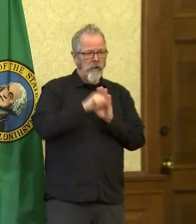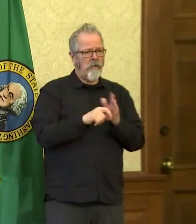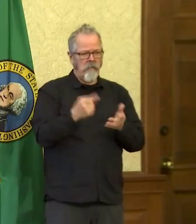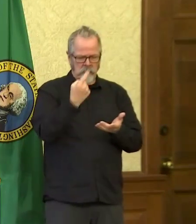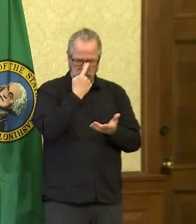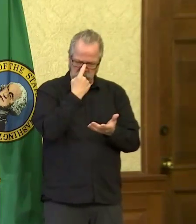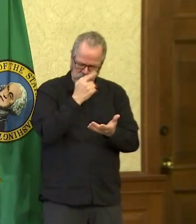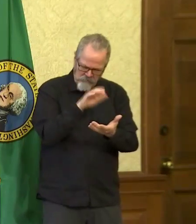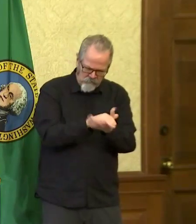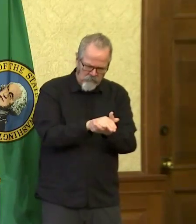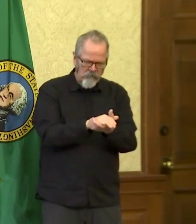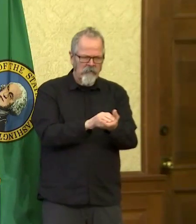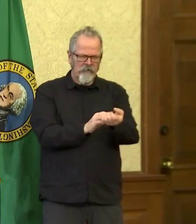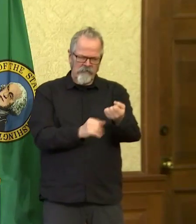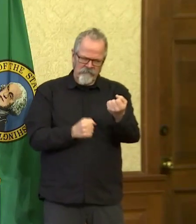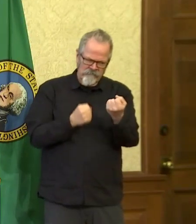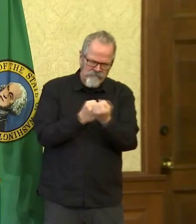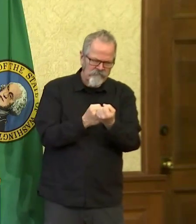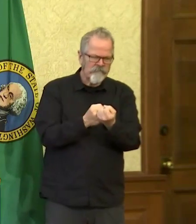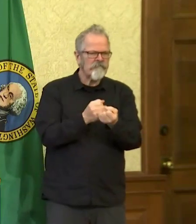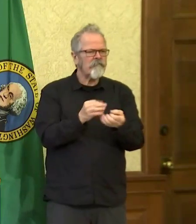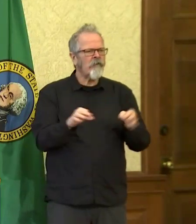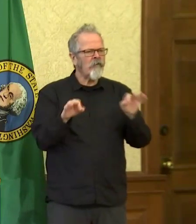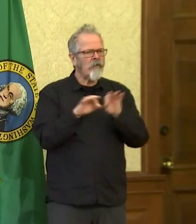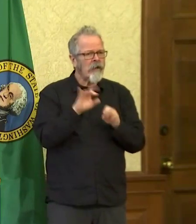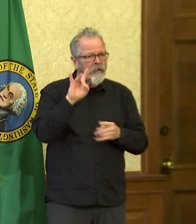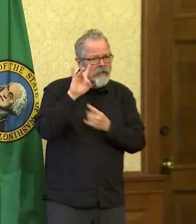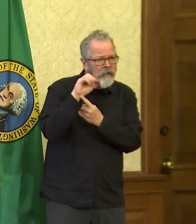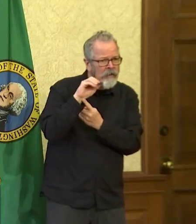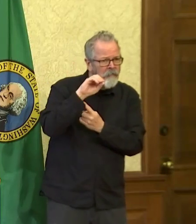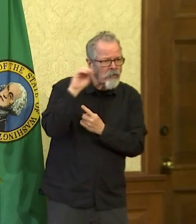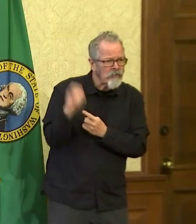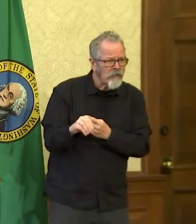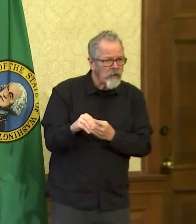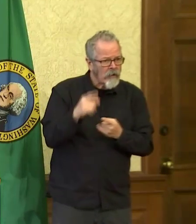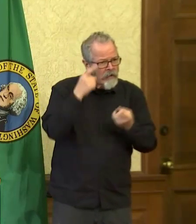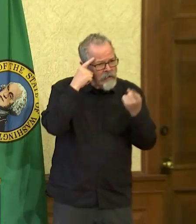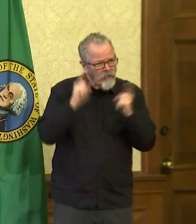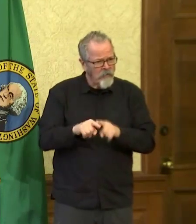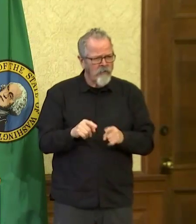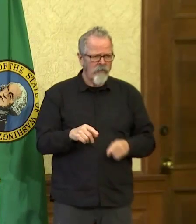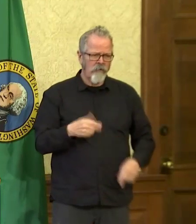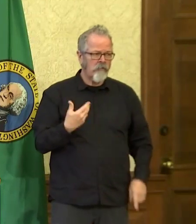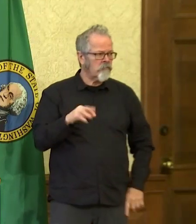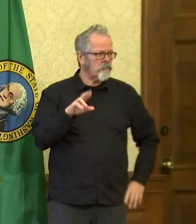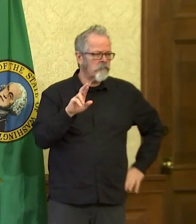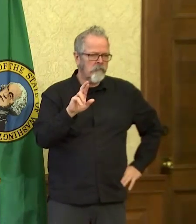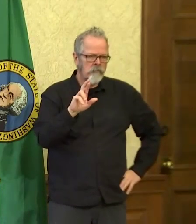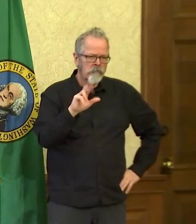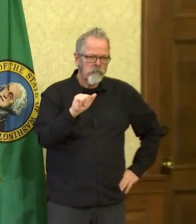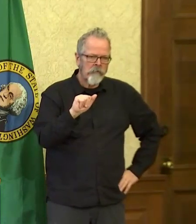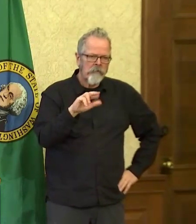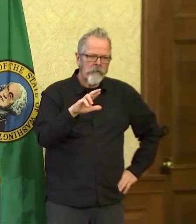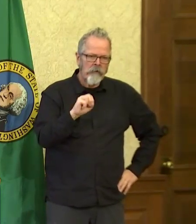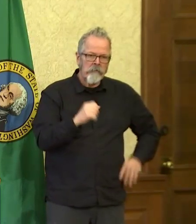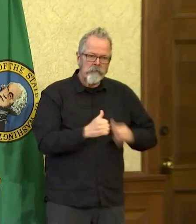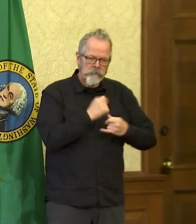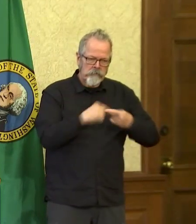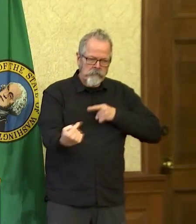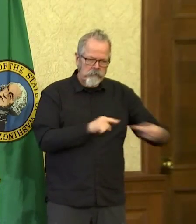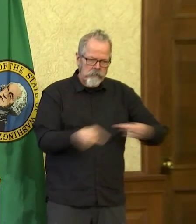polling data shows. So we are unified on this, we are effective on this, and we are committed on